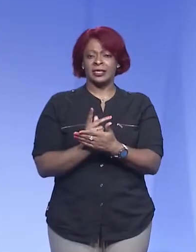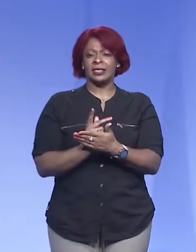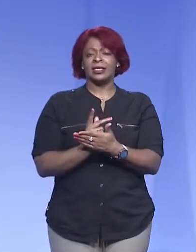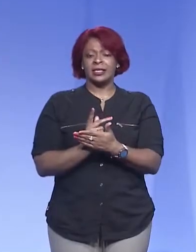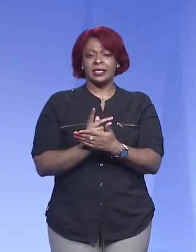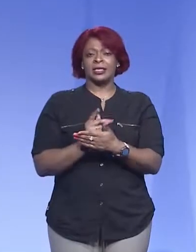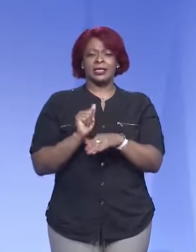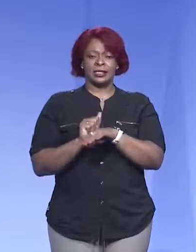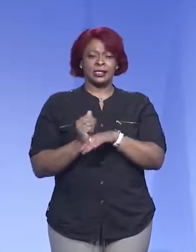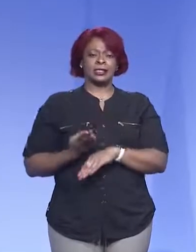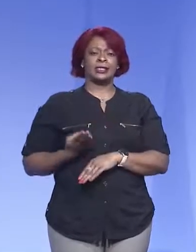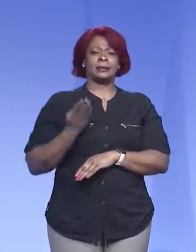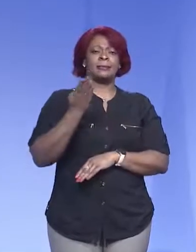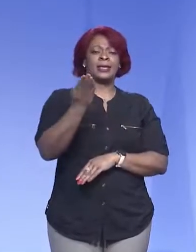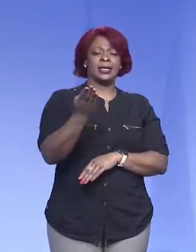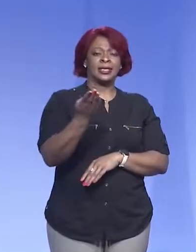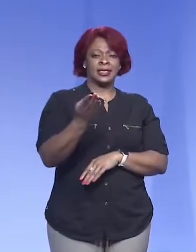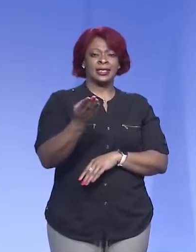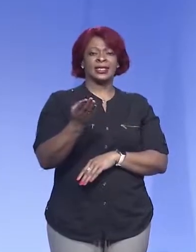submitting,